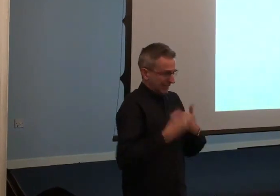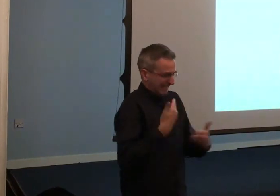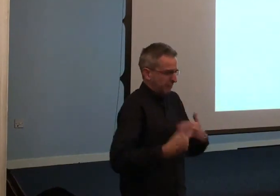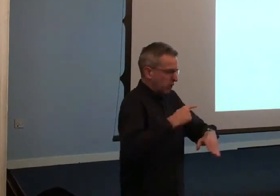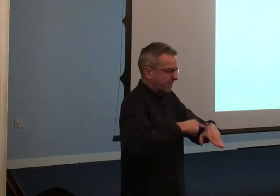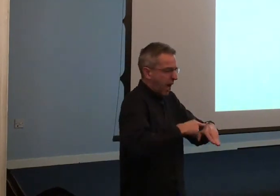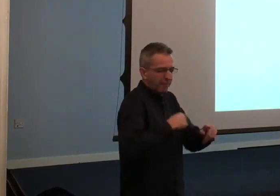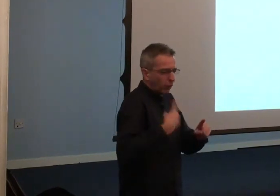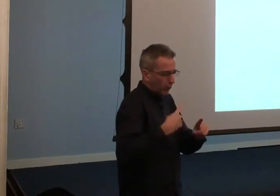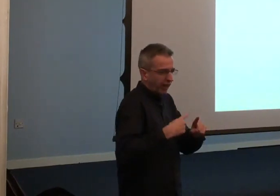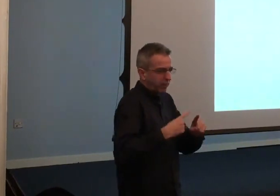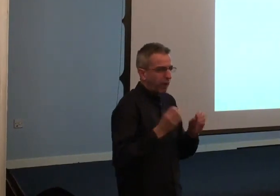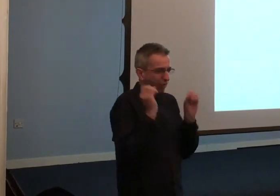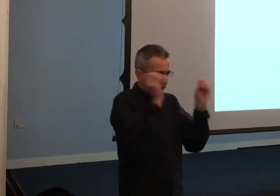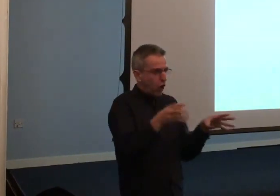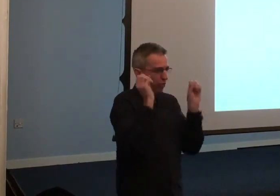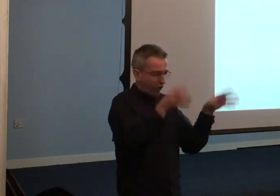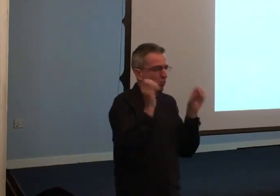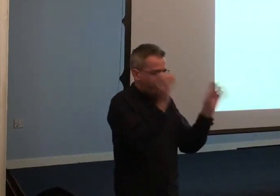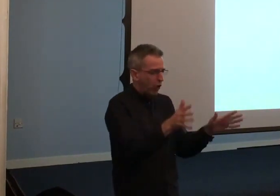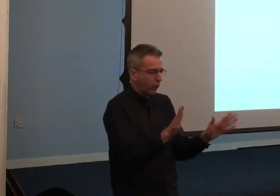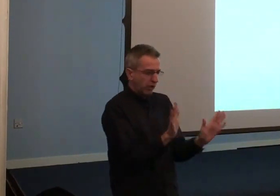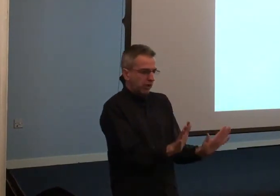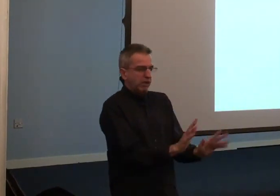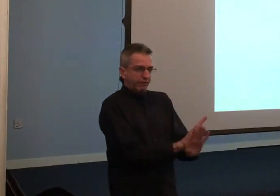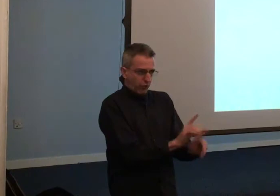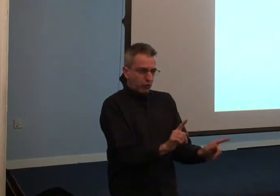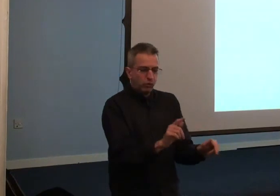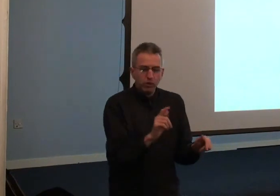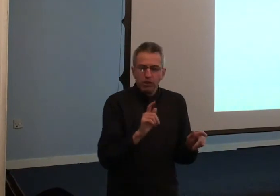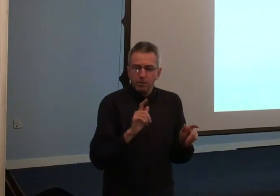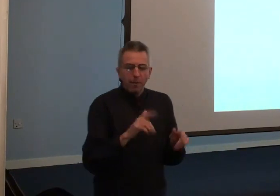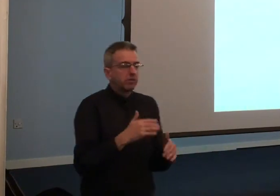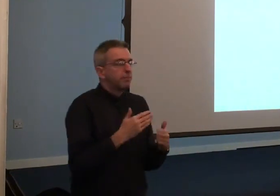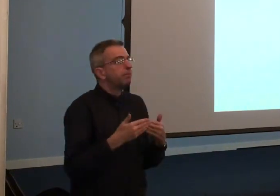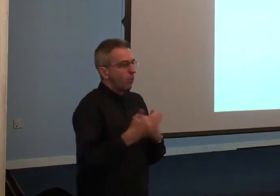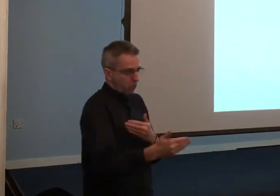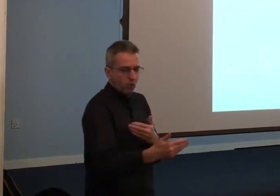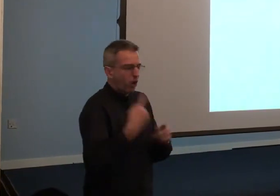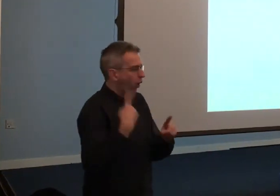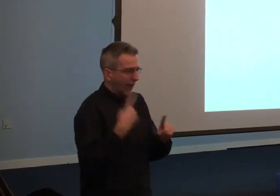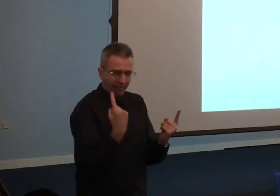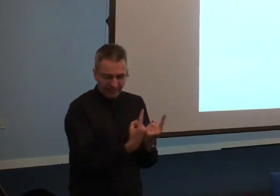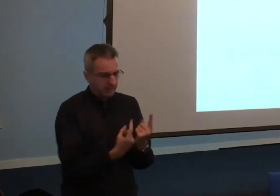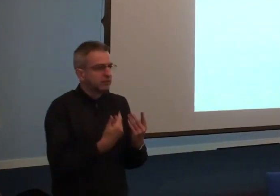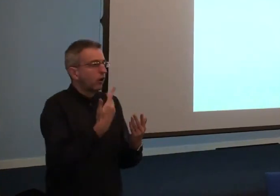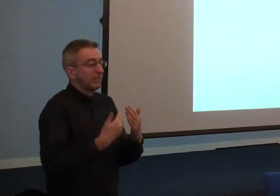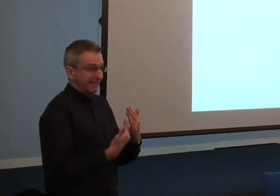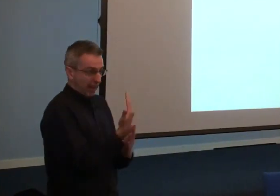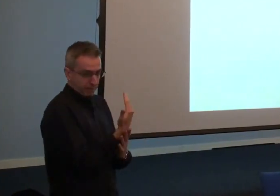So really this is the last part, and I'm going to go through it just quite quickly, so I'm afraid I'm going to dump a lot of information onto you, but it's just to get through things before